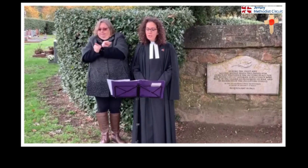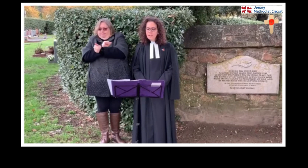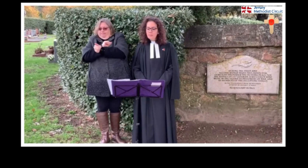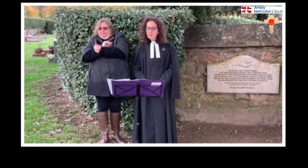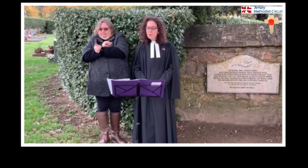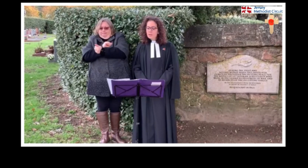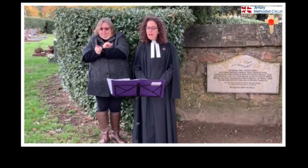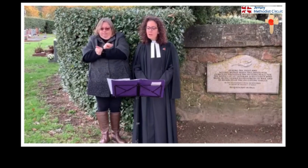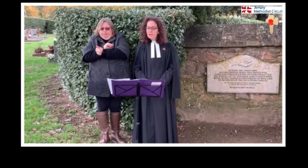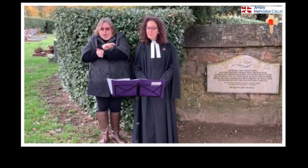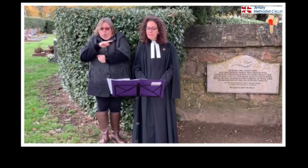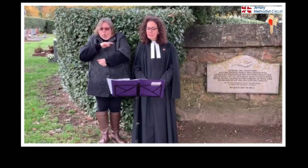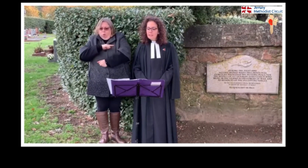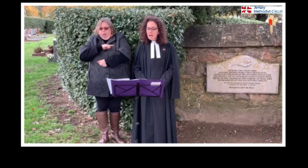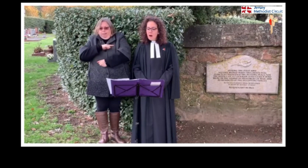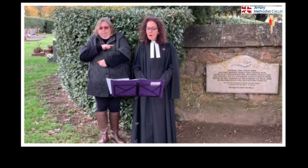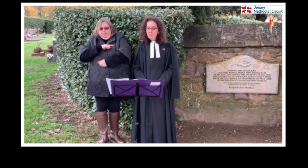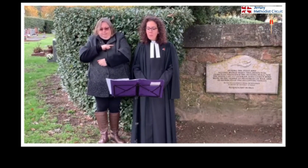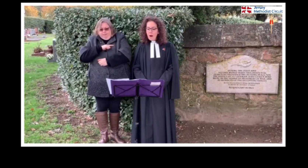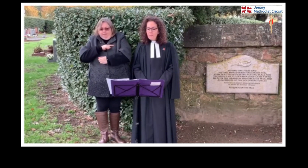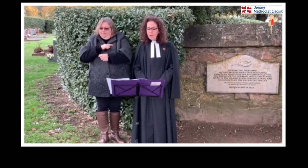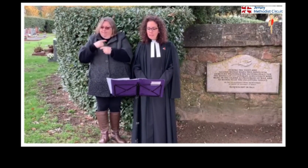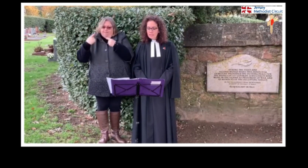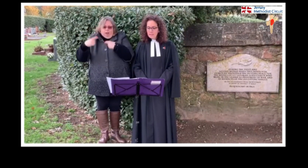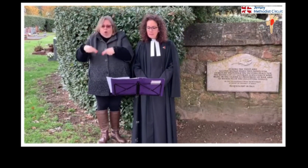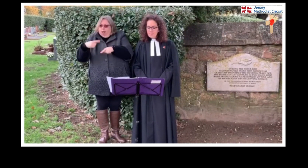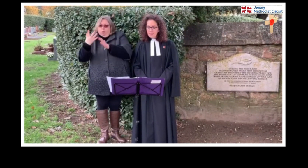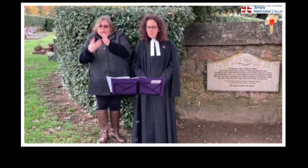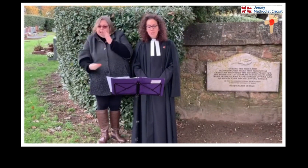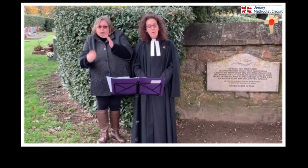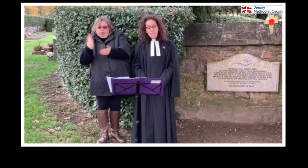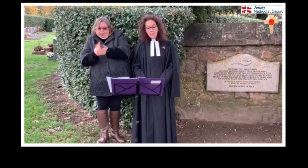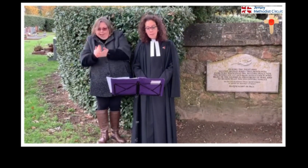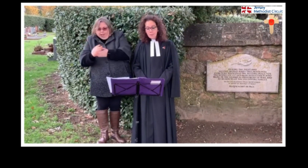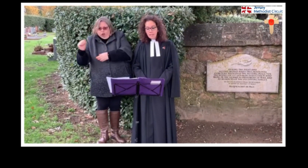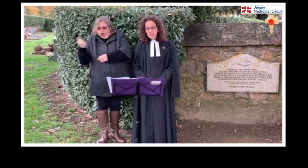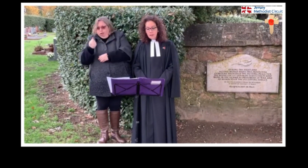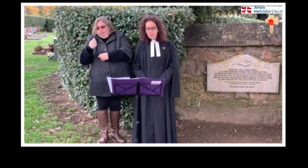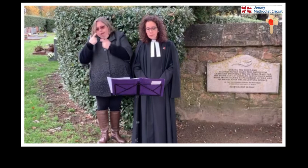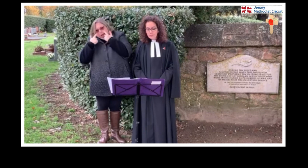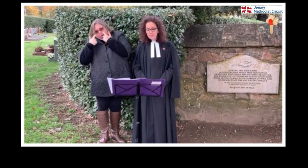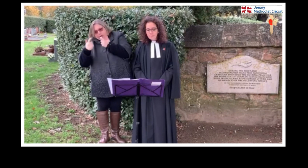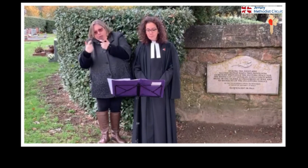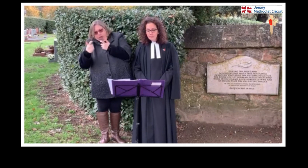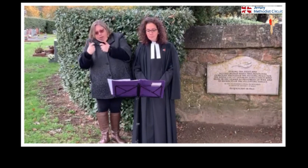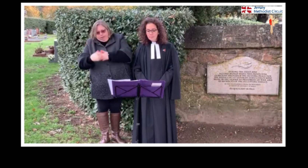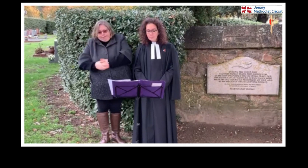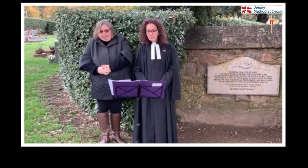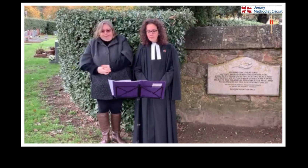of water some 2,000 meters off Noir Point, which is rapidly breaking up.